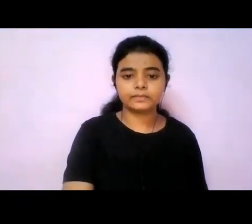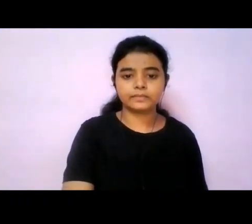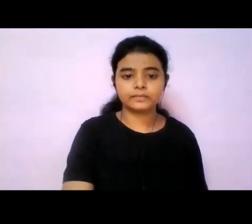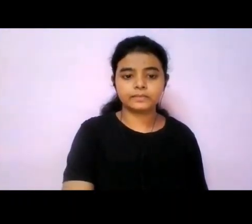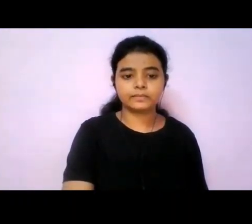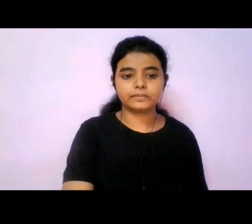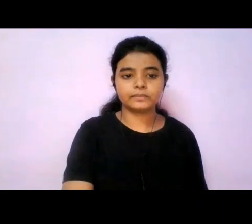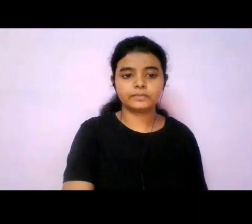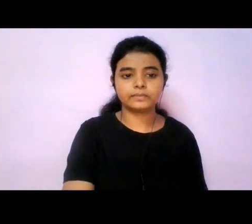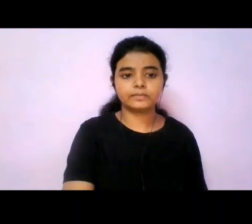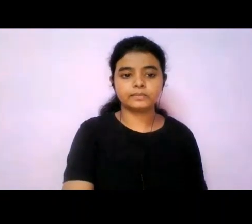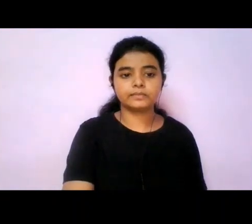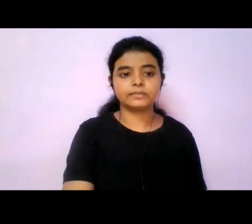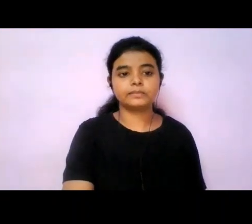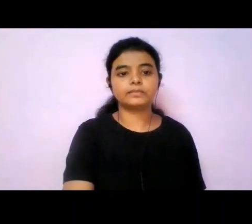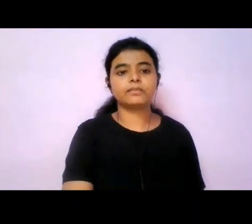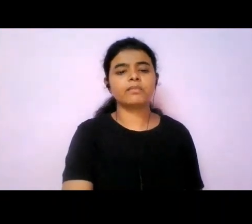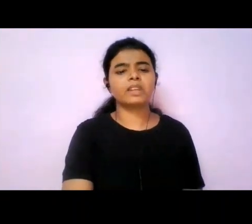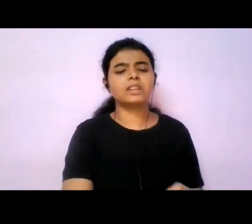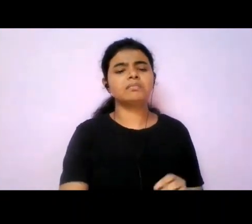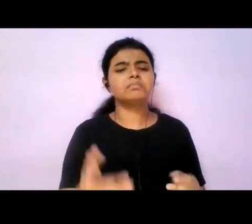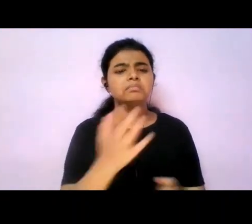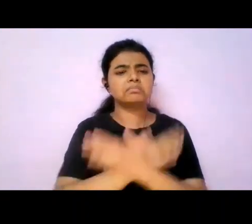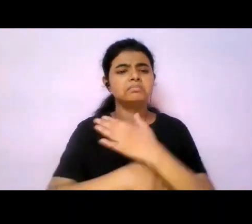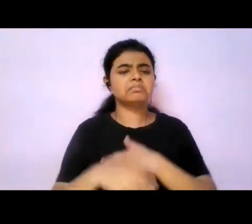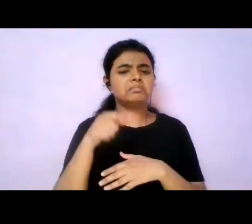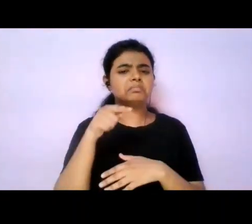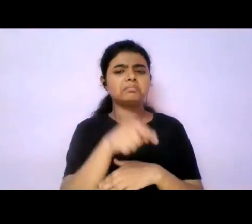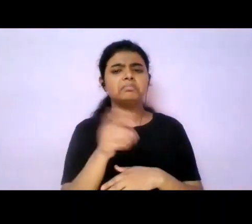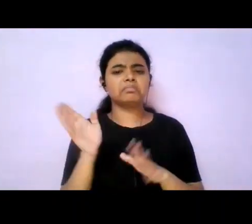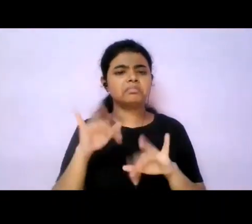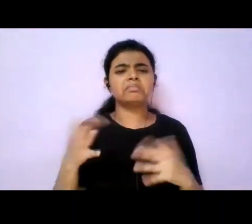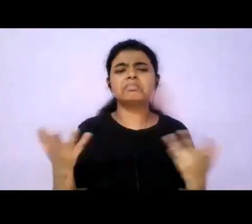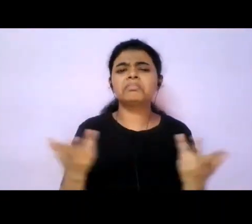So where does disability fit with this?